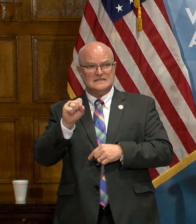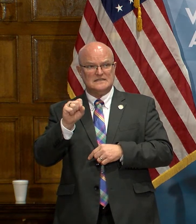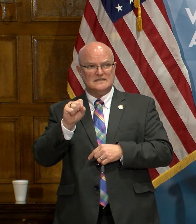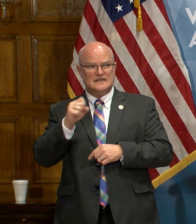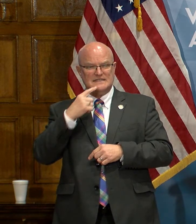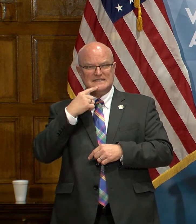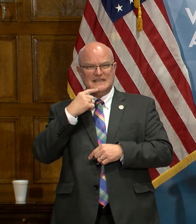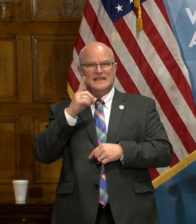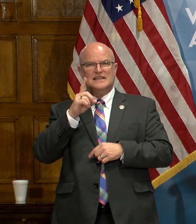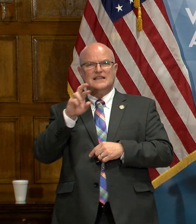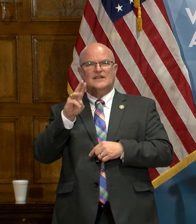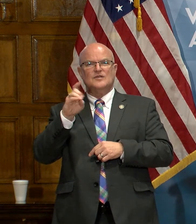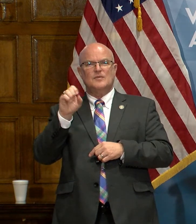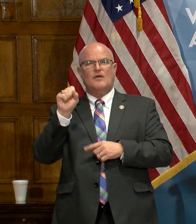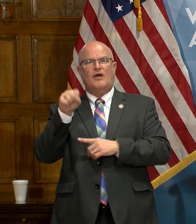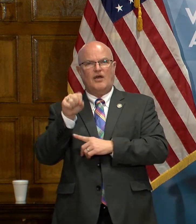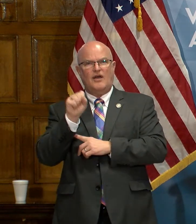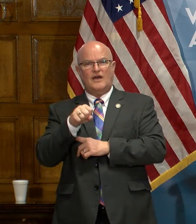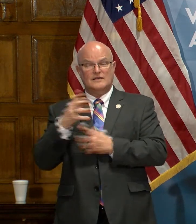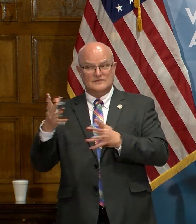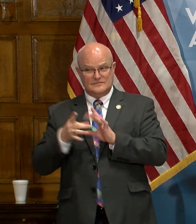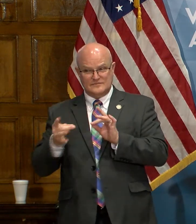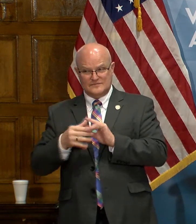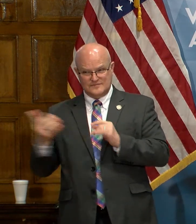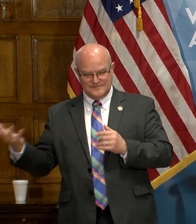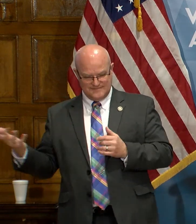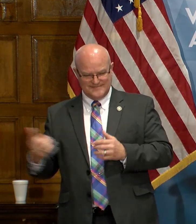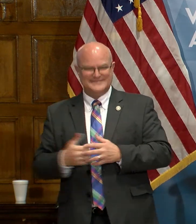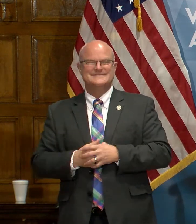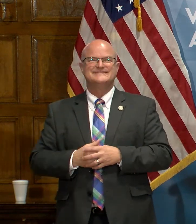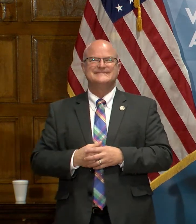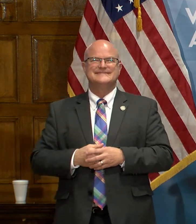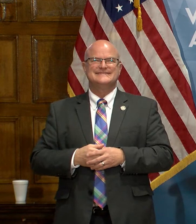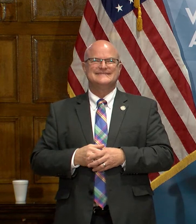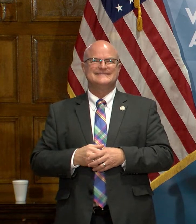Romero nodding, but I don't know. You want to take that on, Dr. Romero?